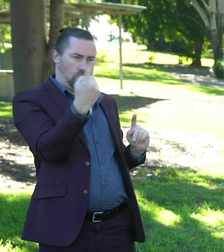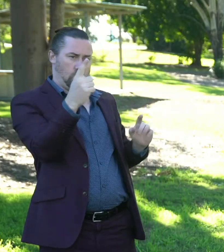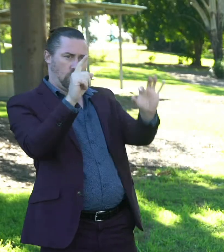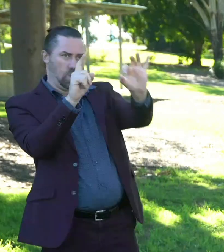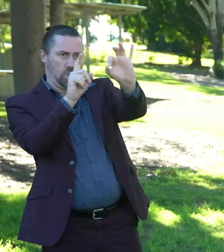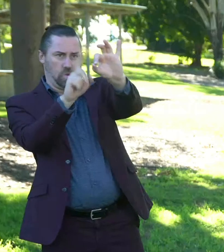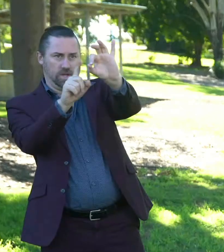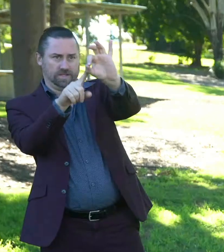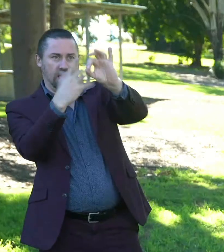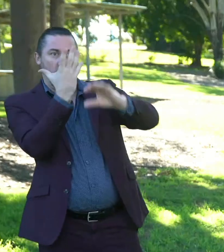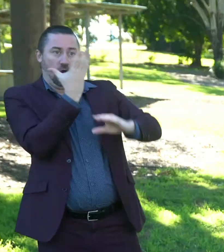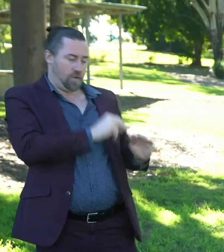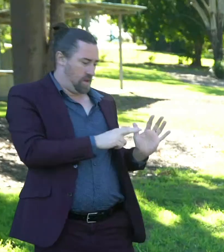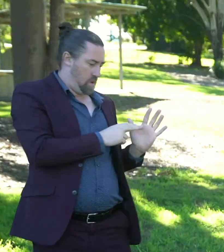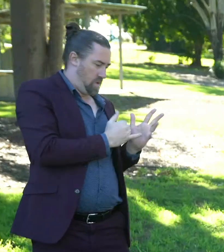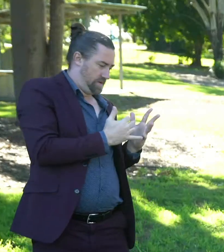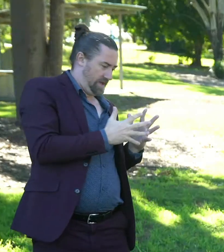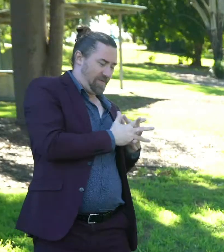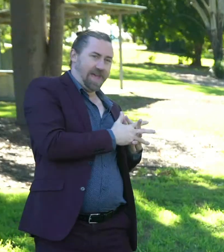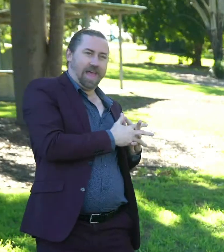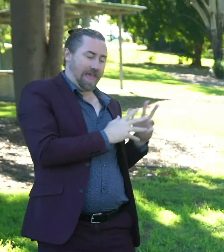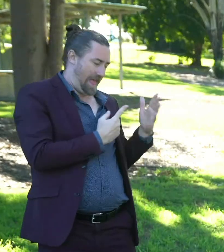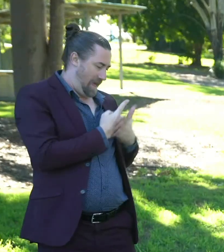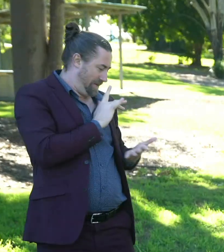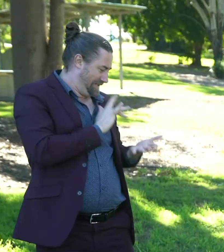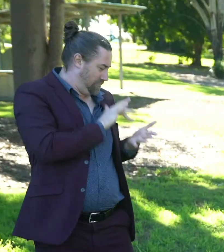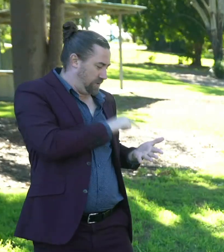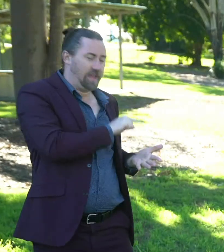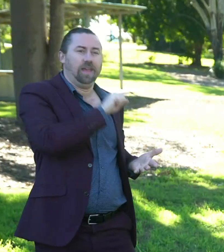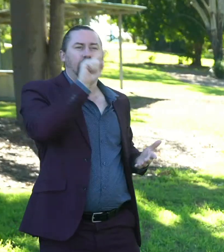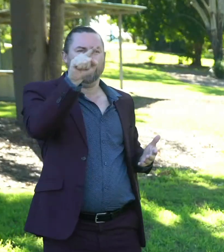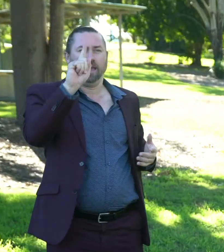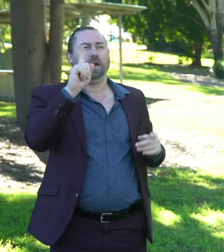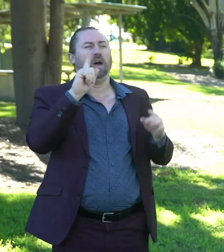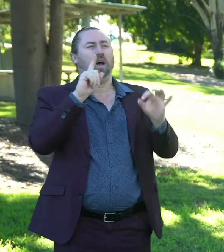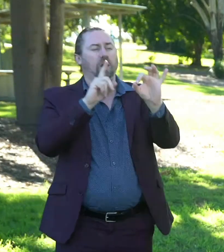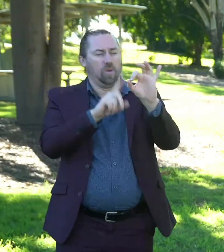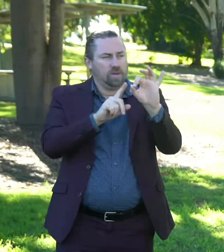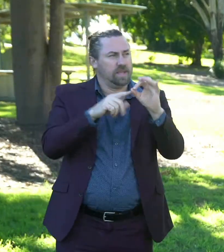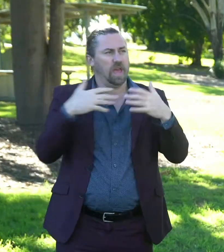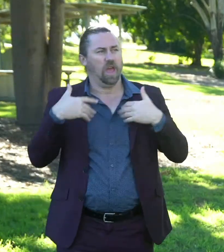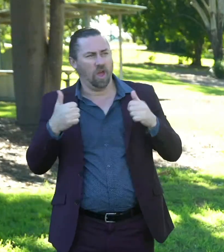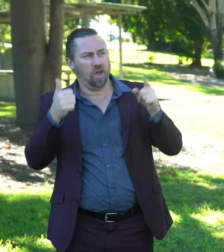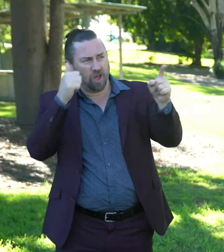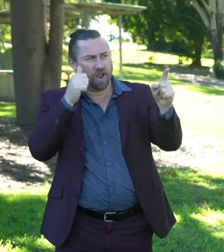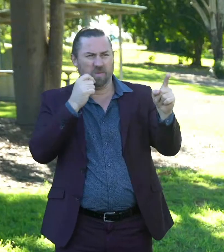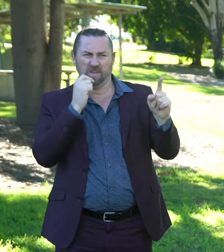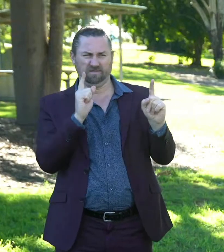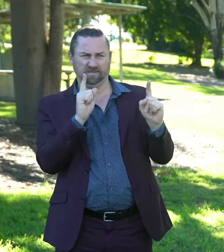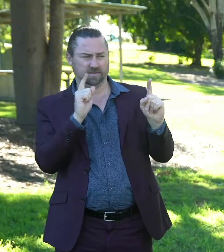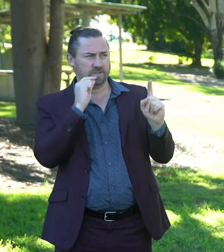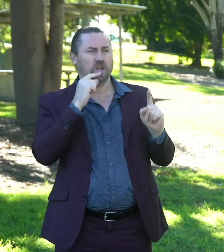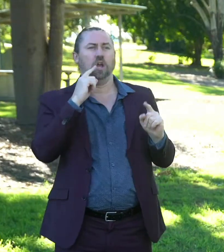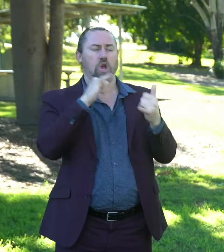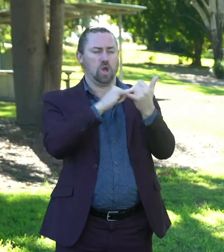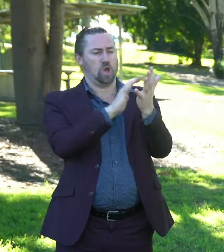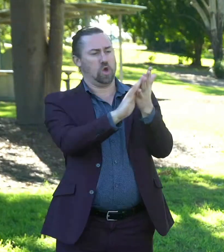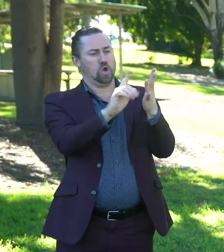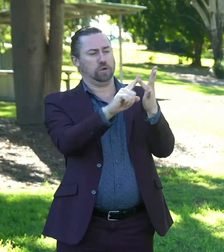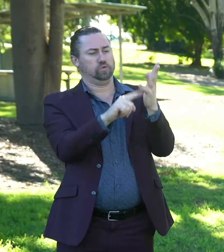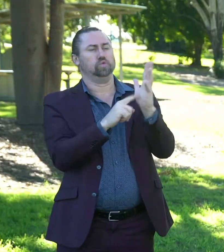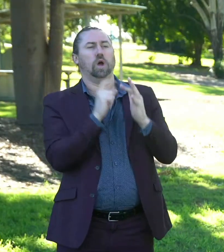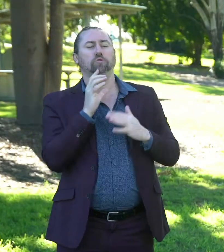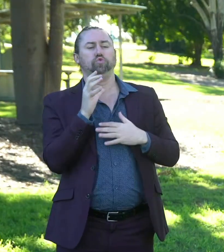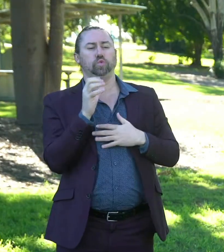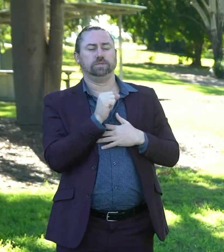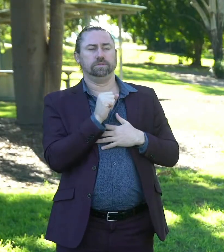Queensland that have come from New South Wales, the initial release that came from both the government and Queensland Health, and I appreciate the semantics, but it said should follow the